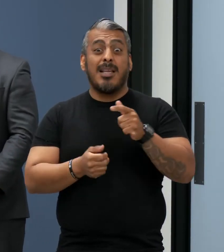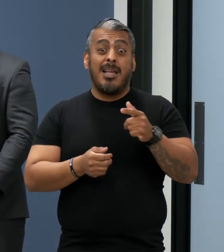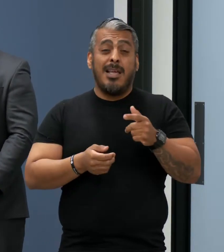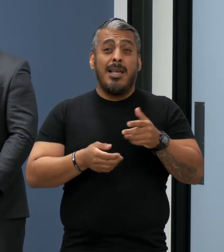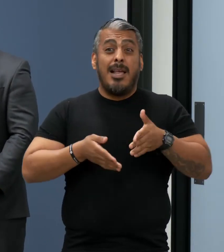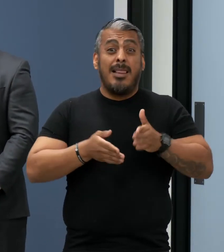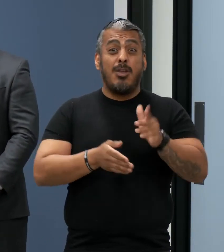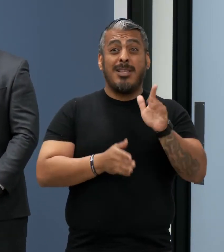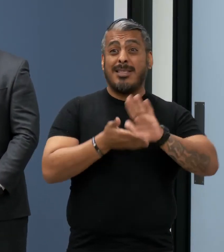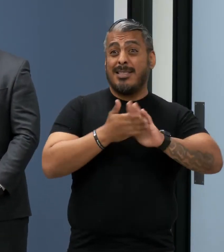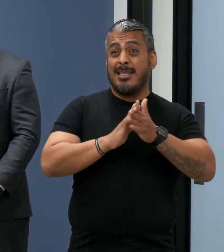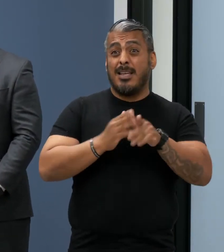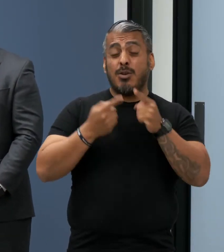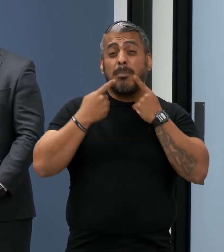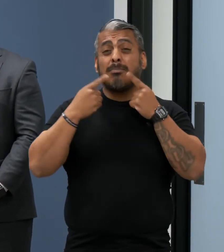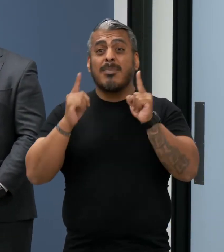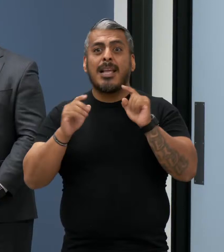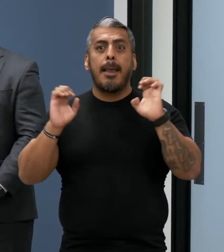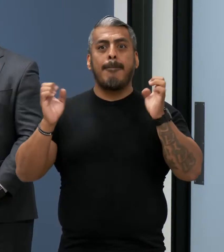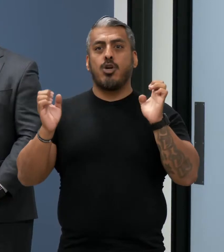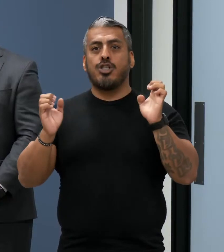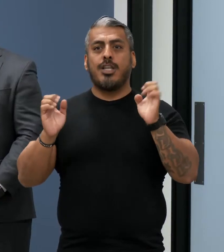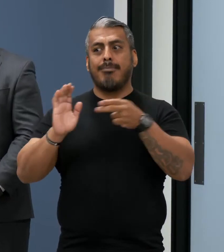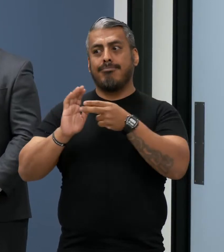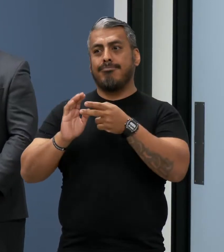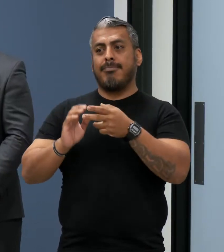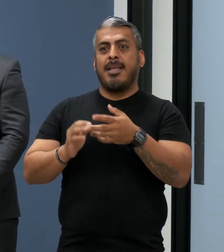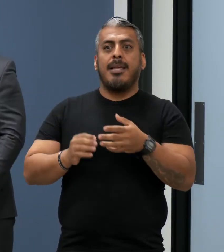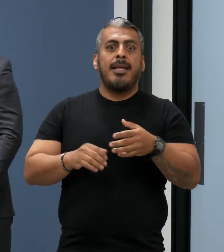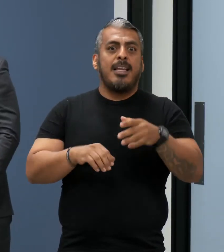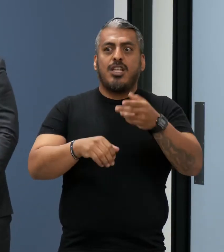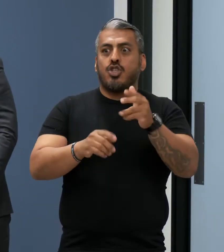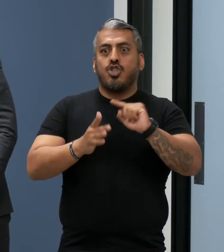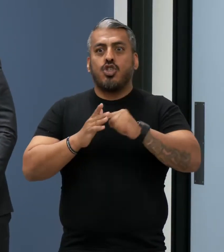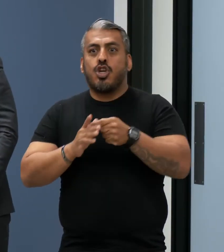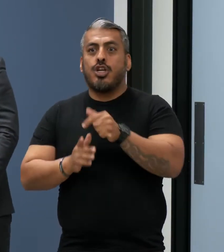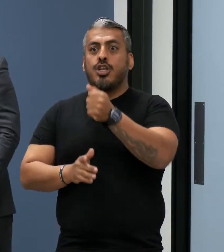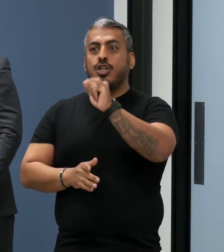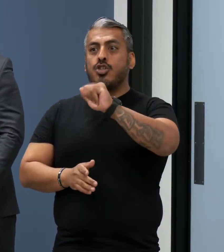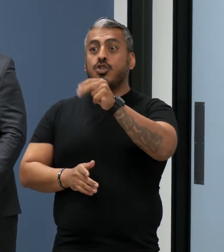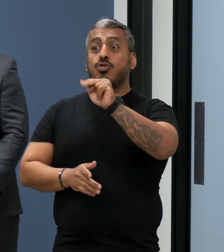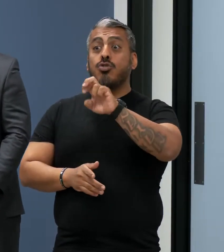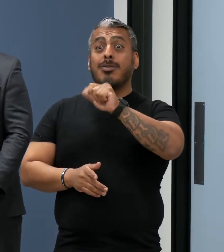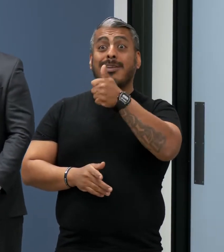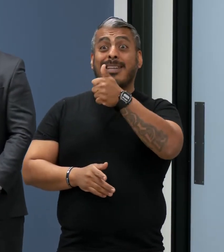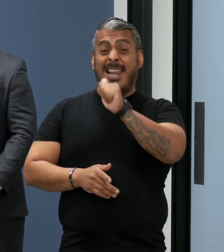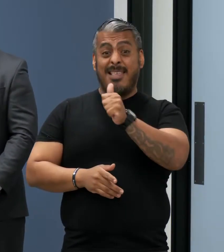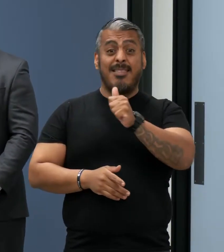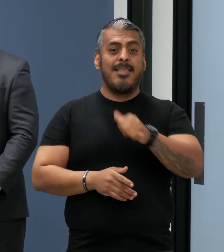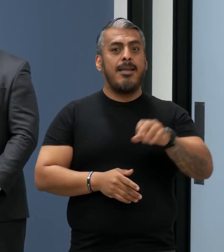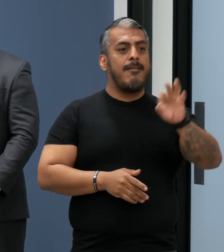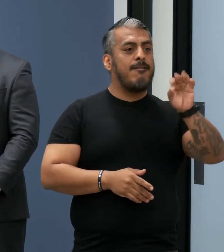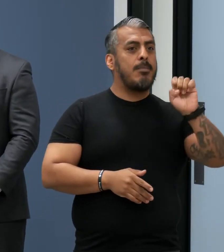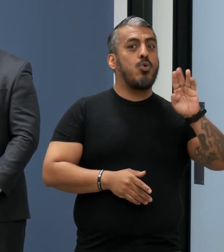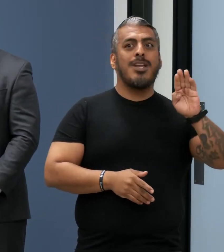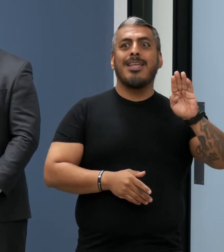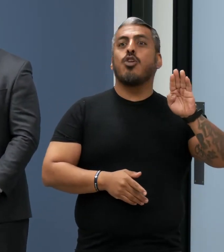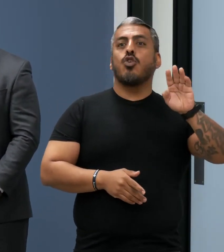local emergency. The emergency, which was in place from January 10th, 2023 through February